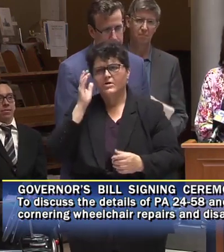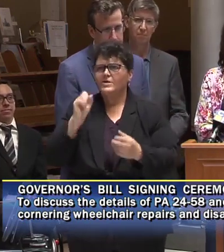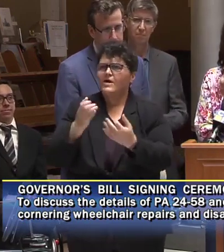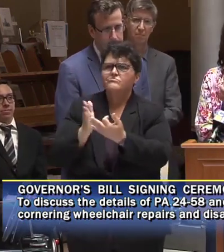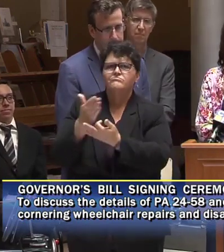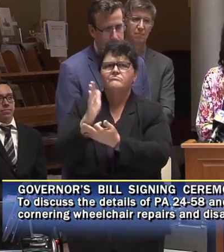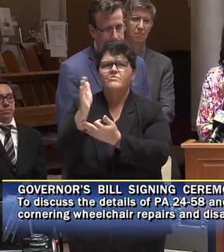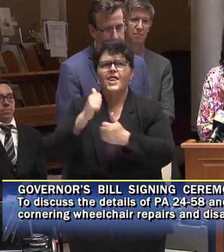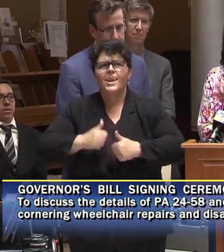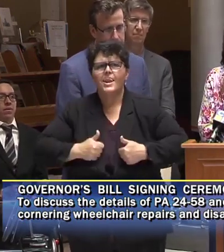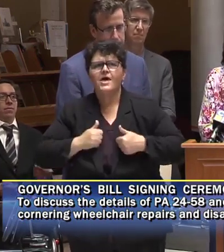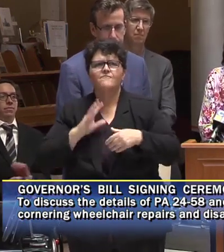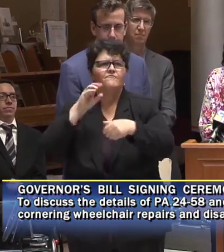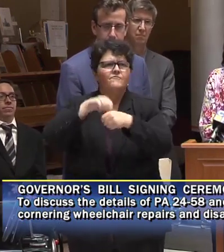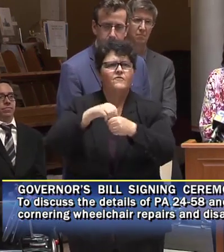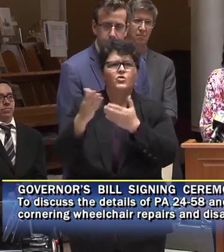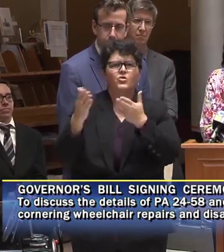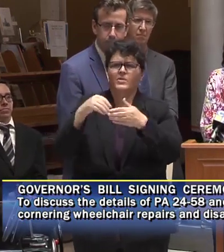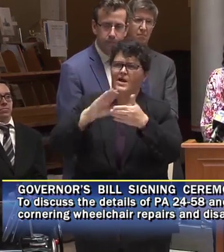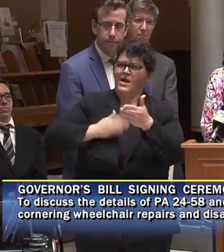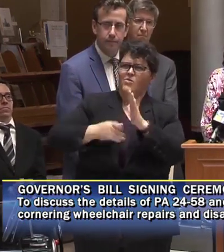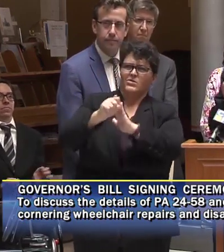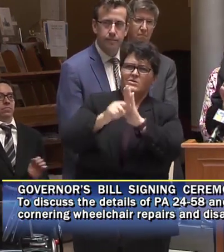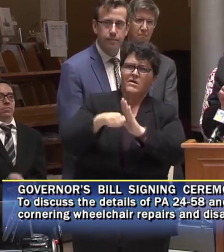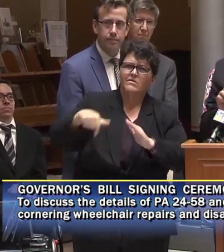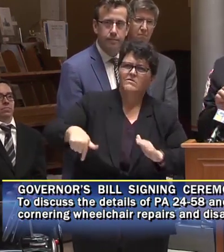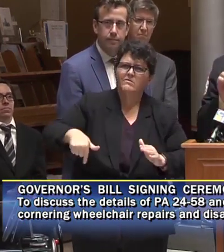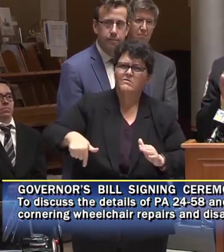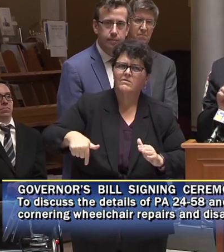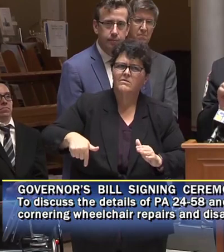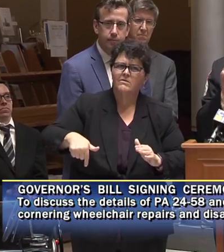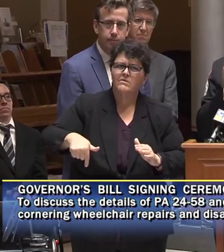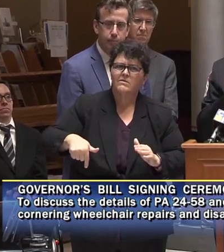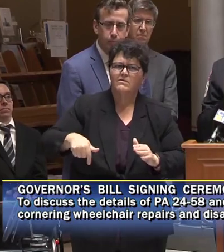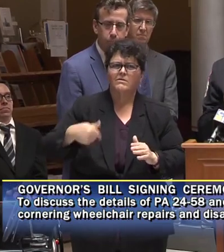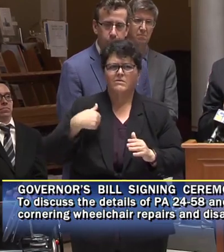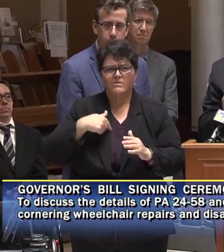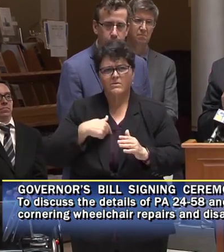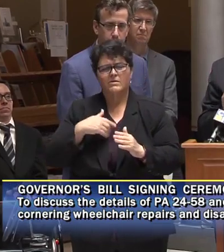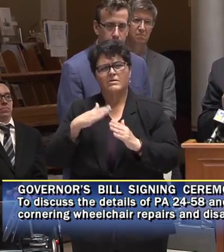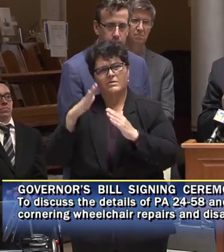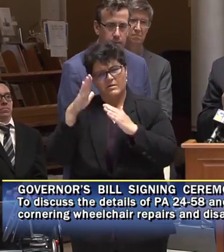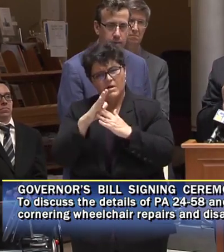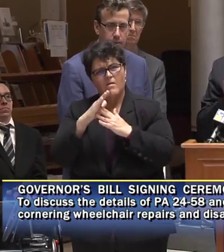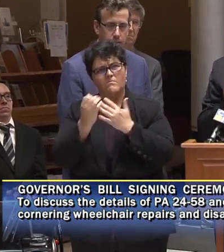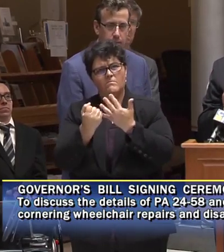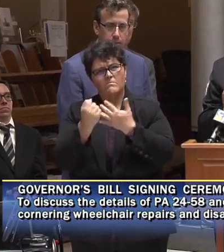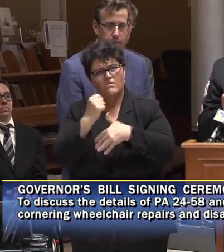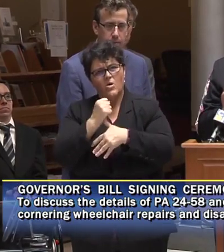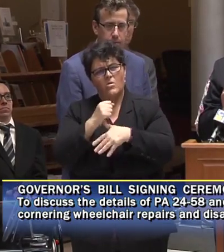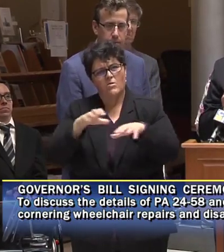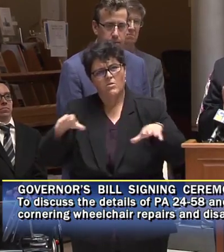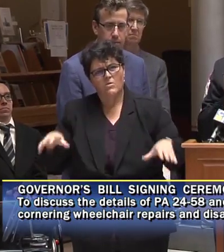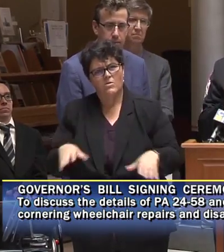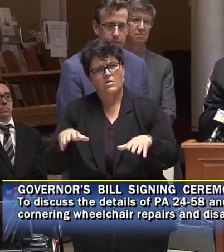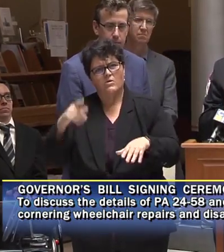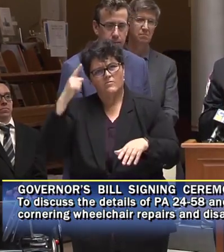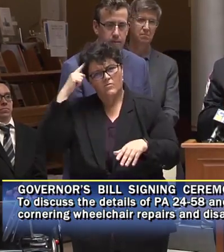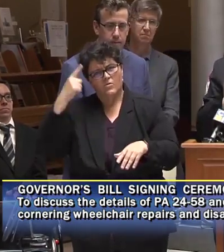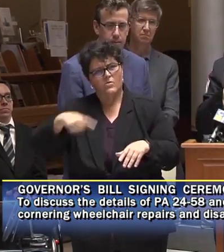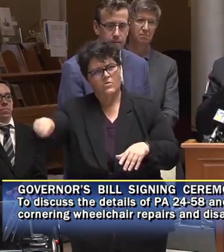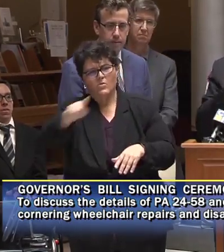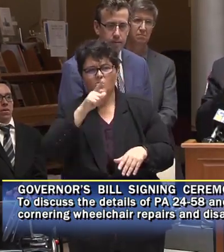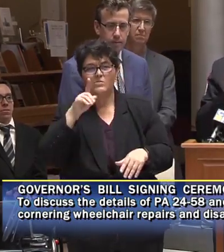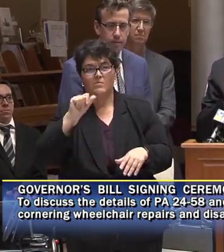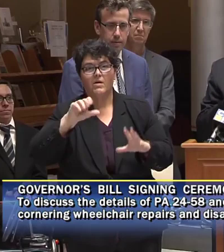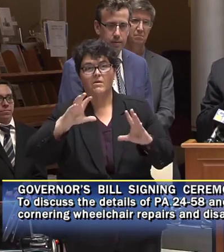within our state. There's nothing more that I care about than working for the people. And I think we have somebody here, we have the governor here,